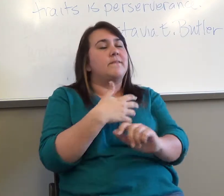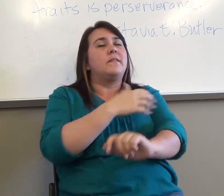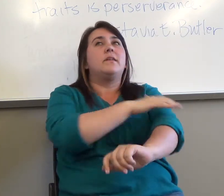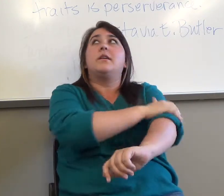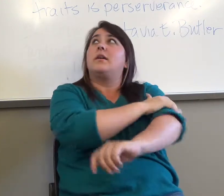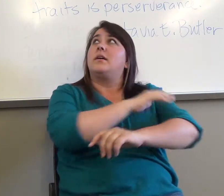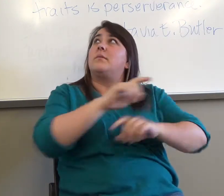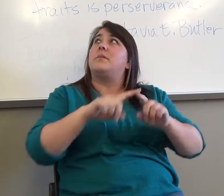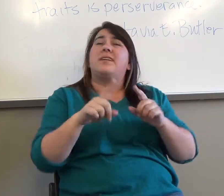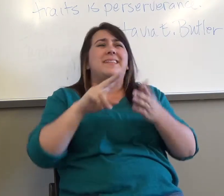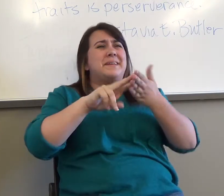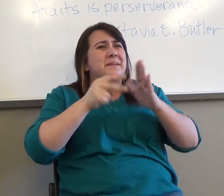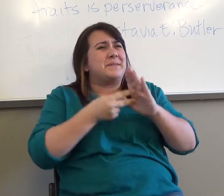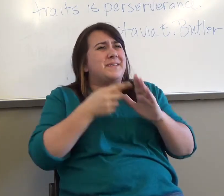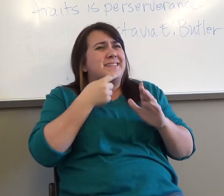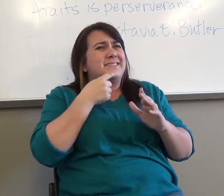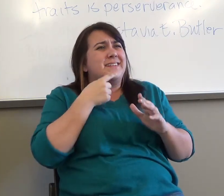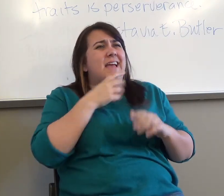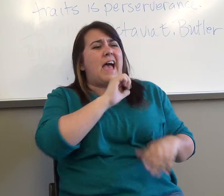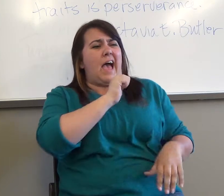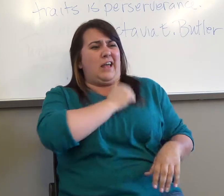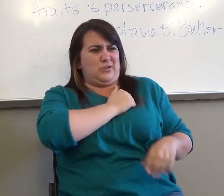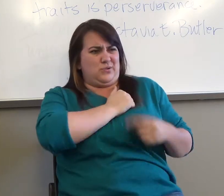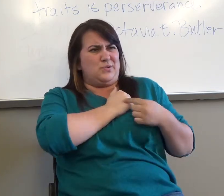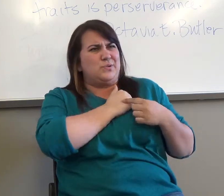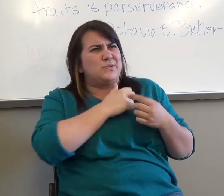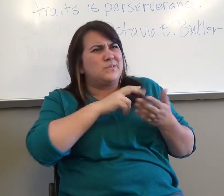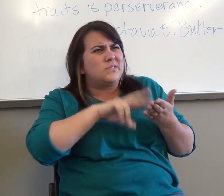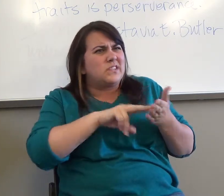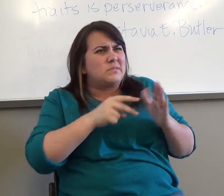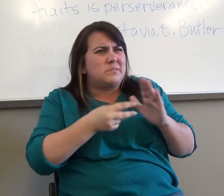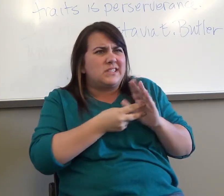What do they mean when they say attitude here in your book?